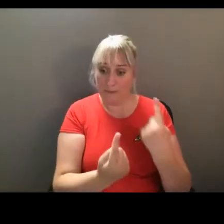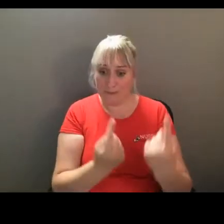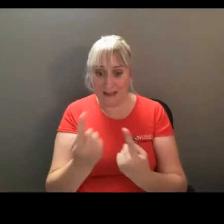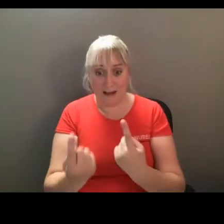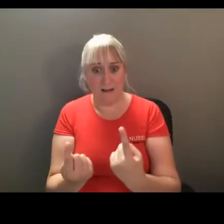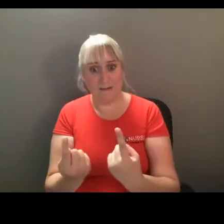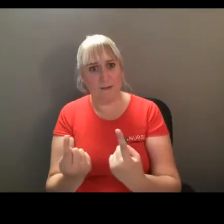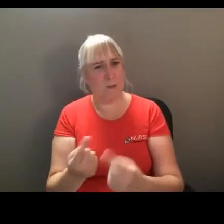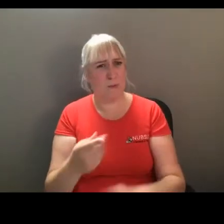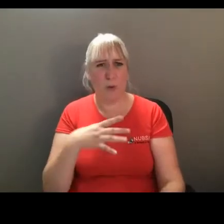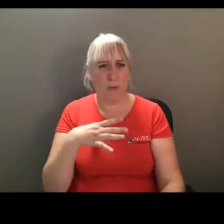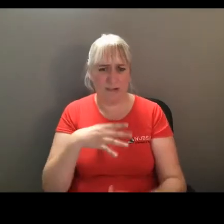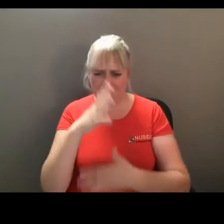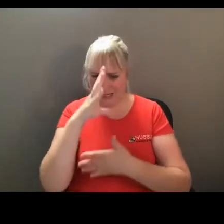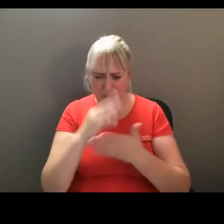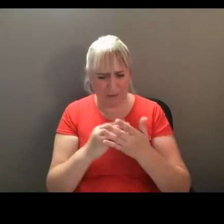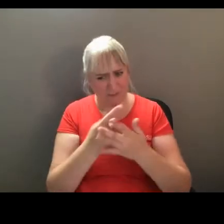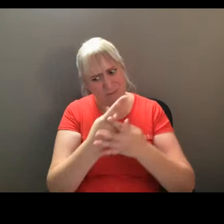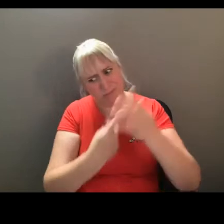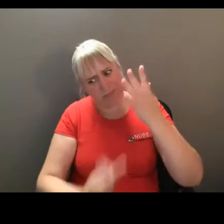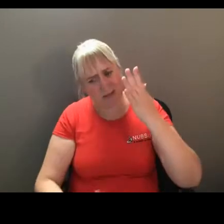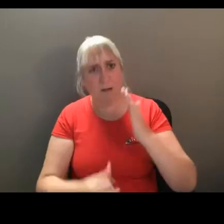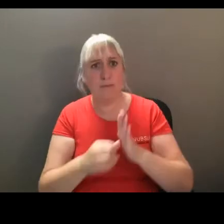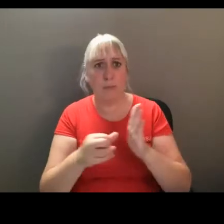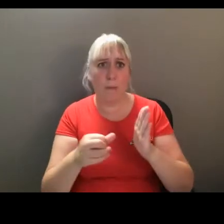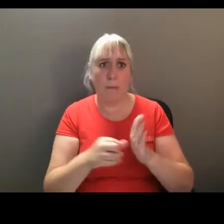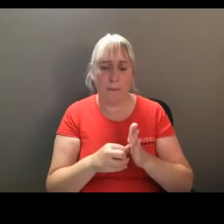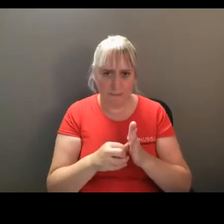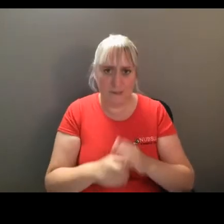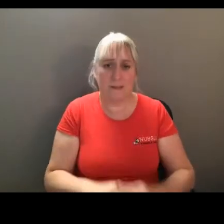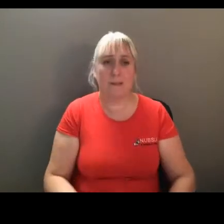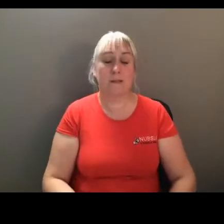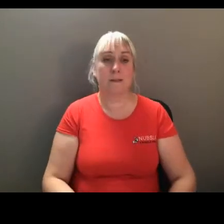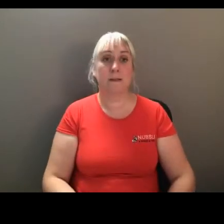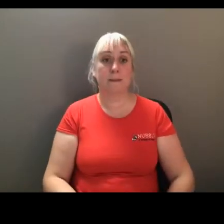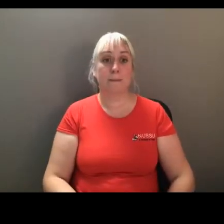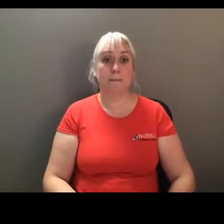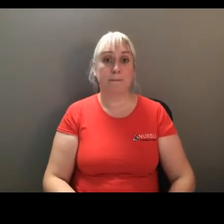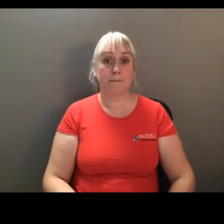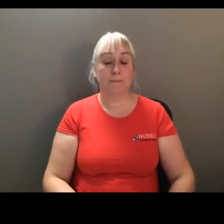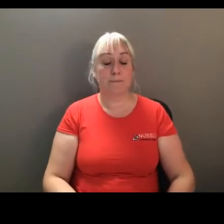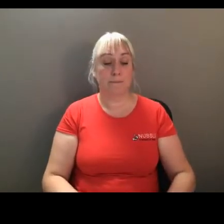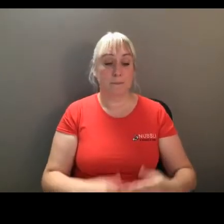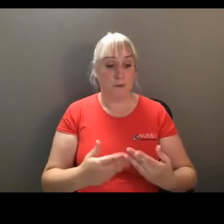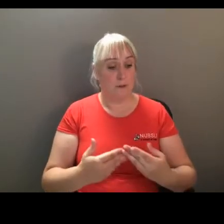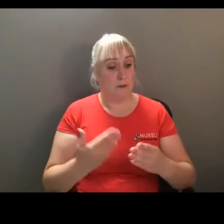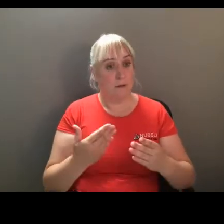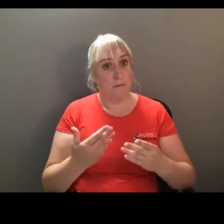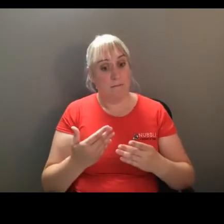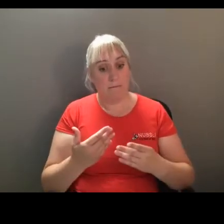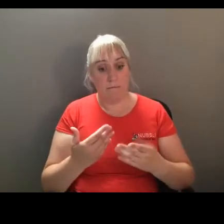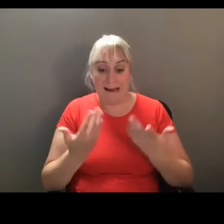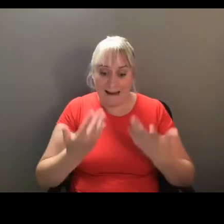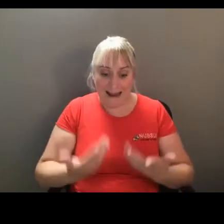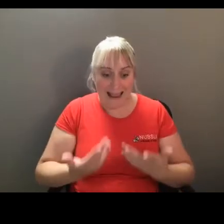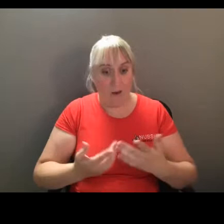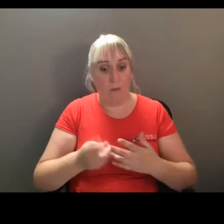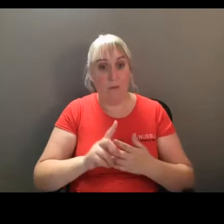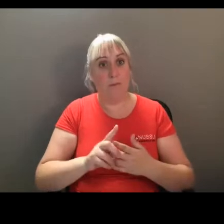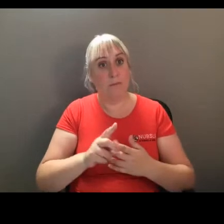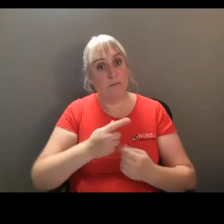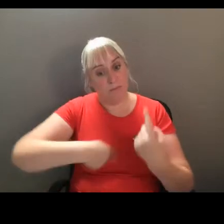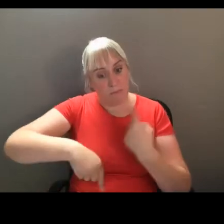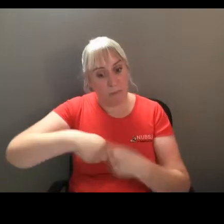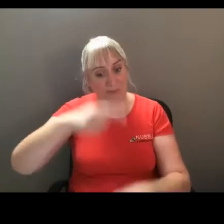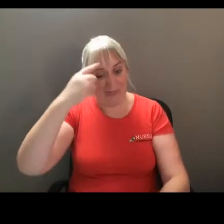community. So we are prepared then to take the work forward, and we believe that it's only when you have people with